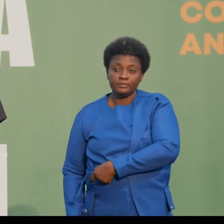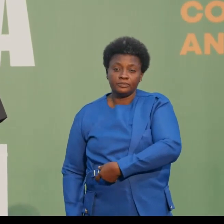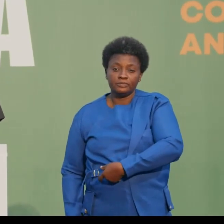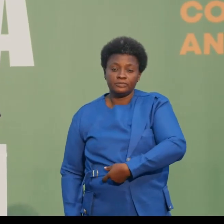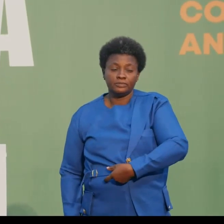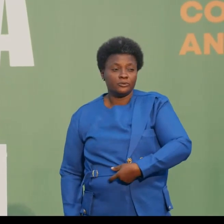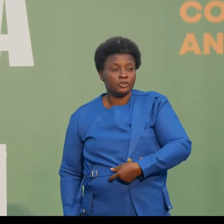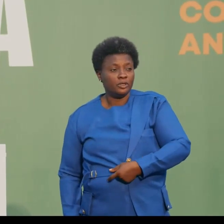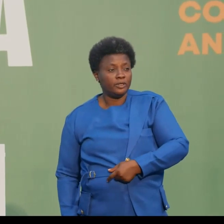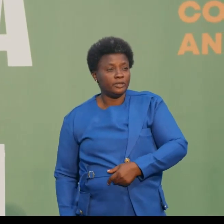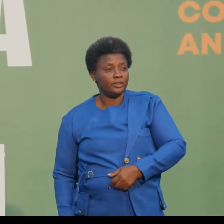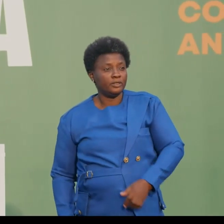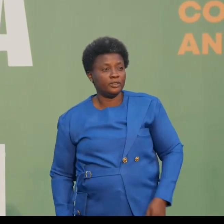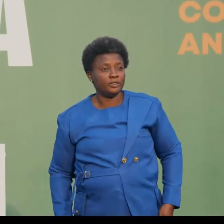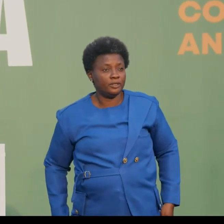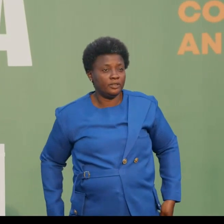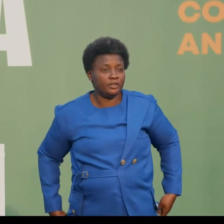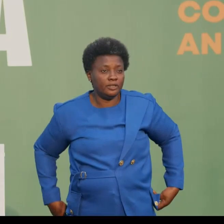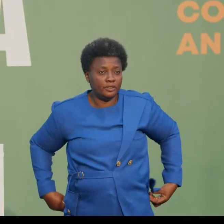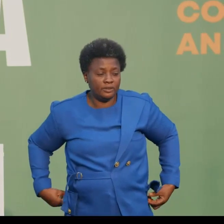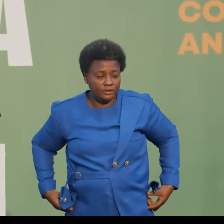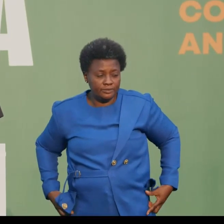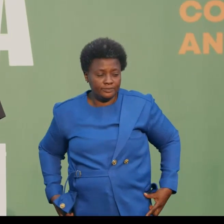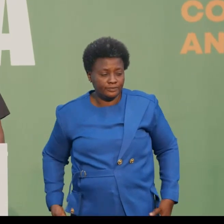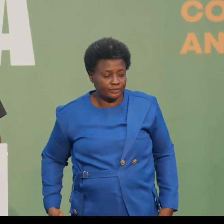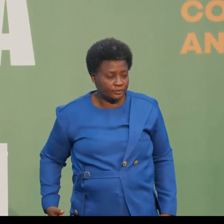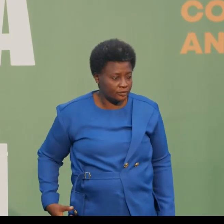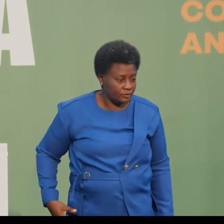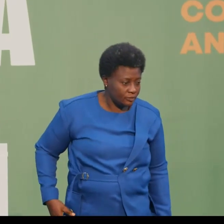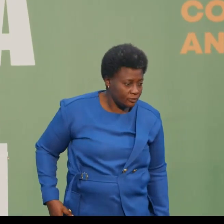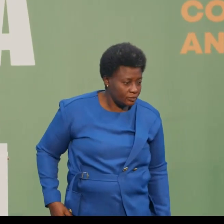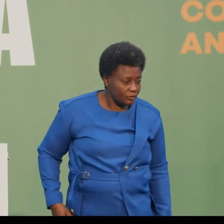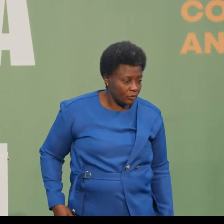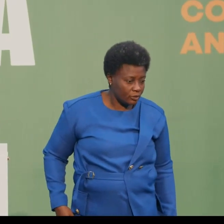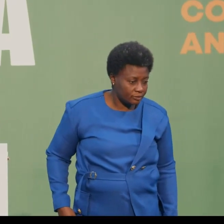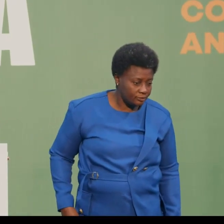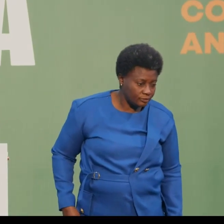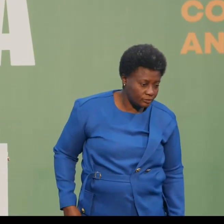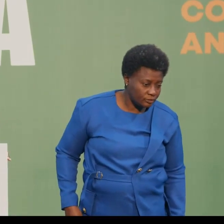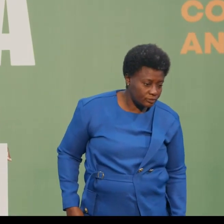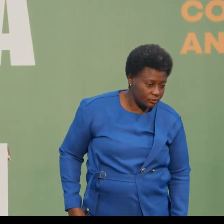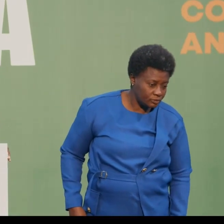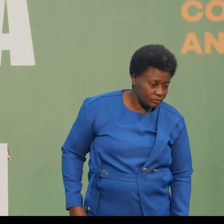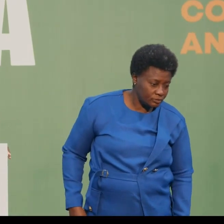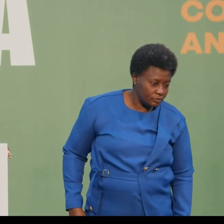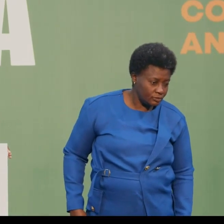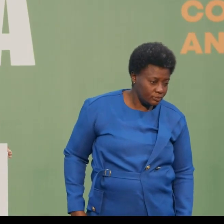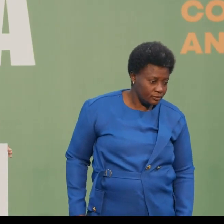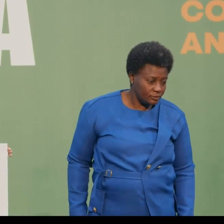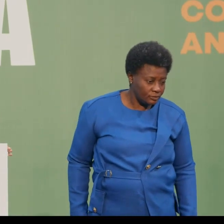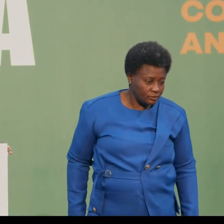L'honneur m'est fait aujourd'hui de pouvoir faire la présentation sur la situation du VIH